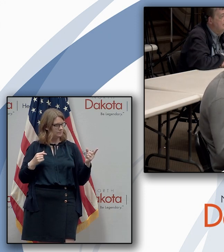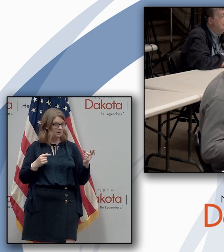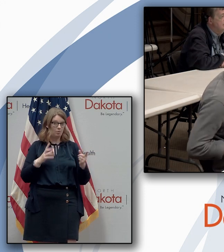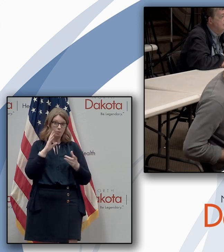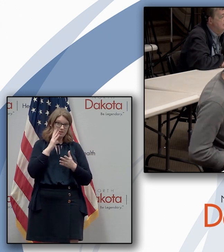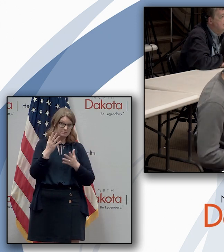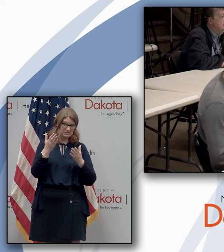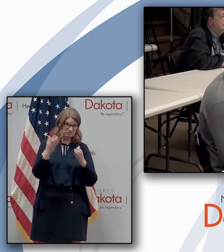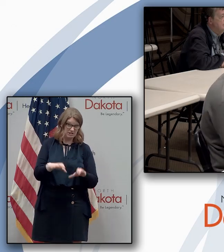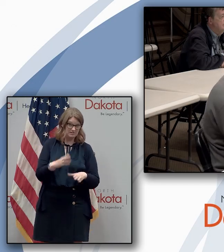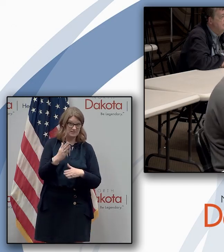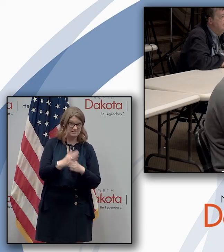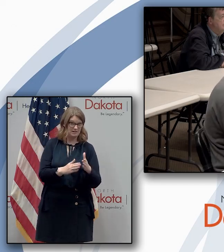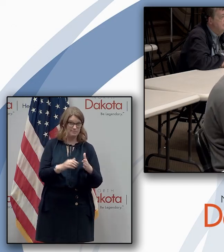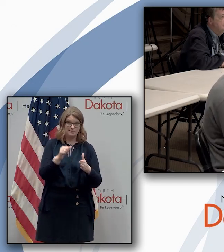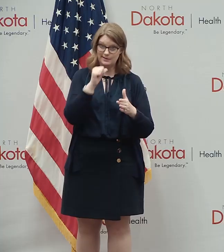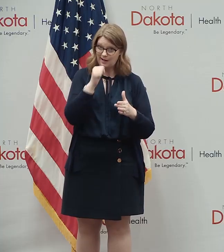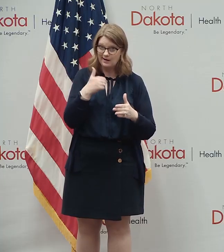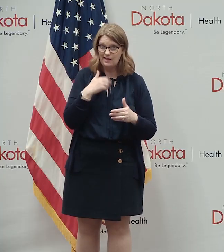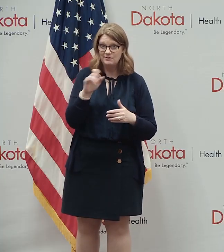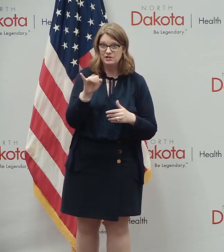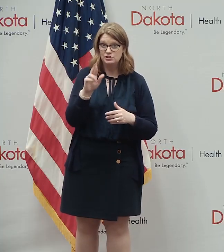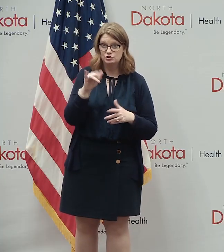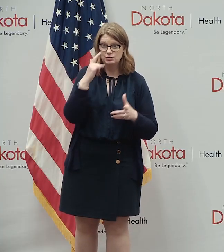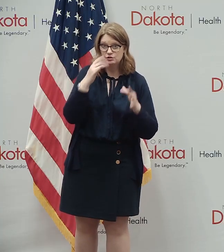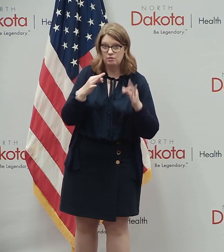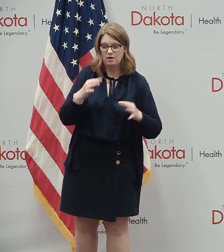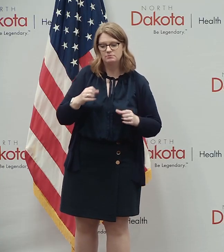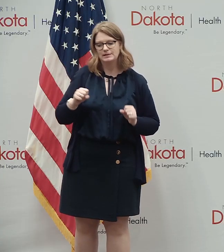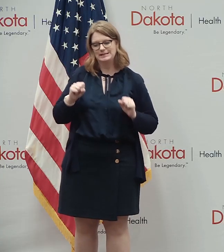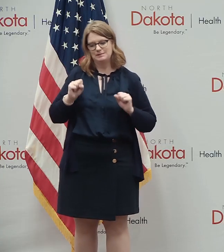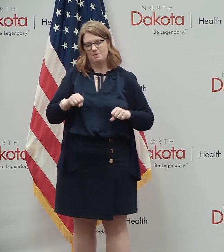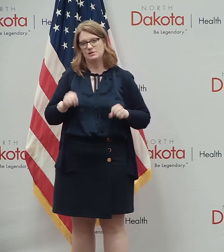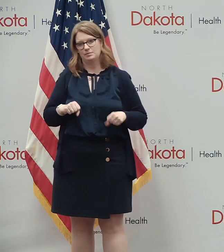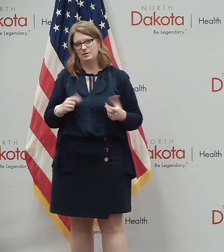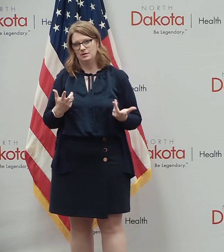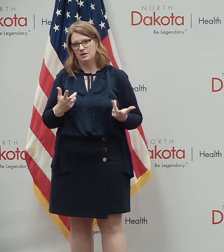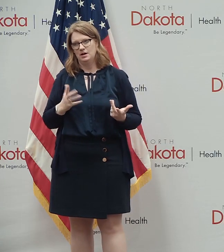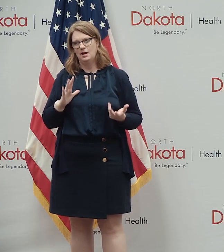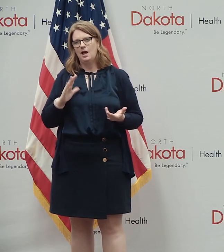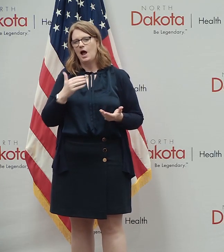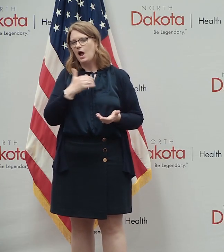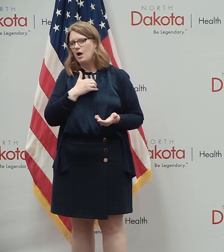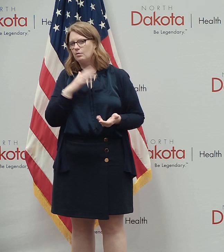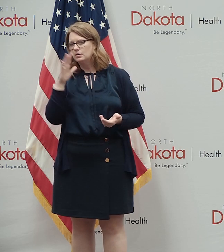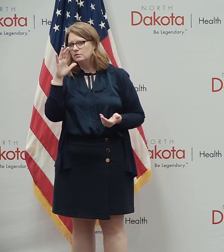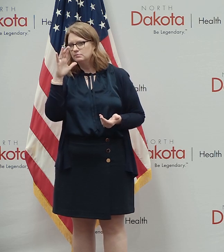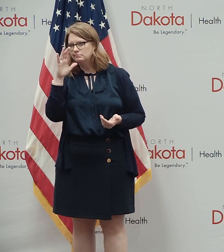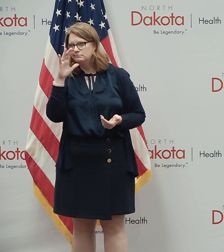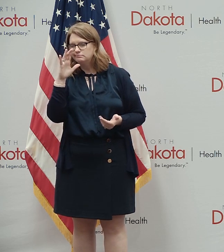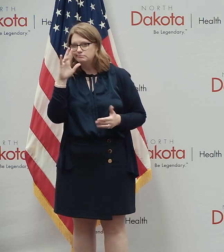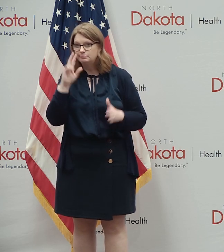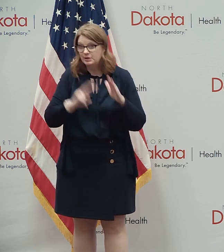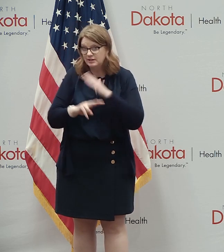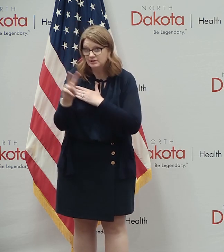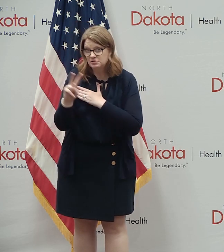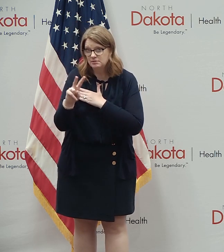jury trials on July 1st? That's possible. Our anticipation is, though, that all of the courthouses will be